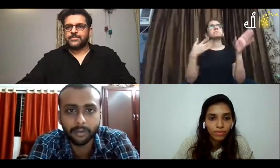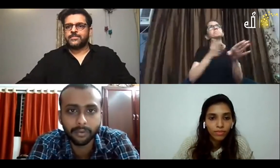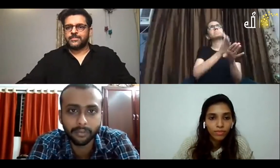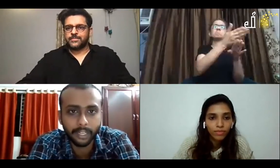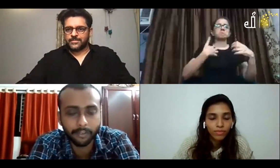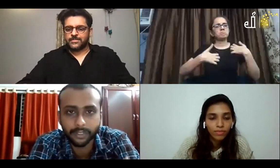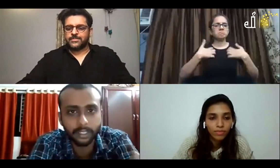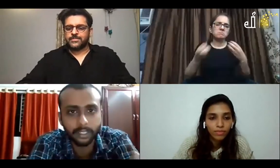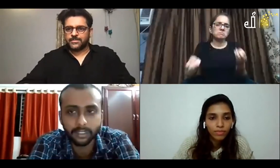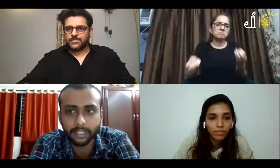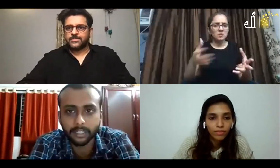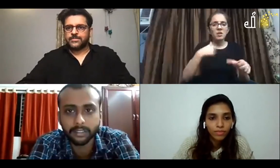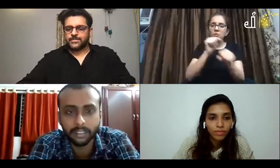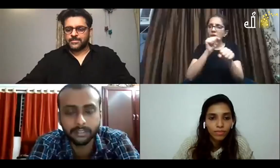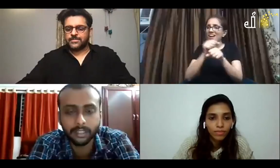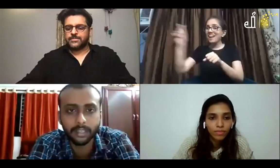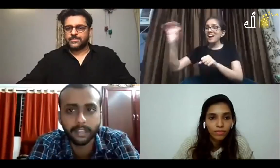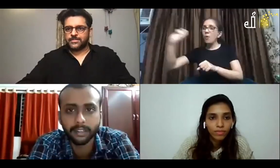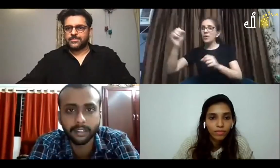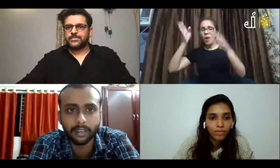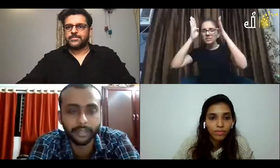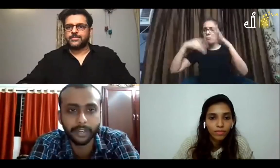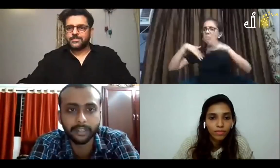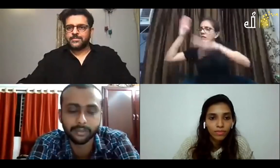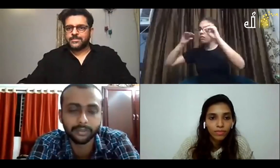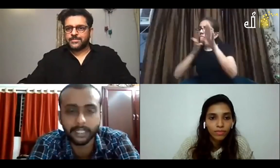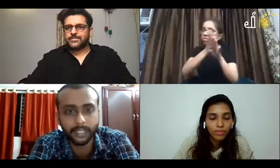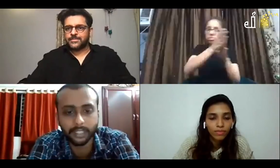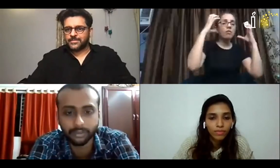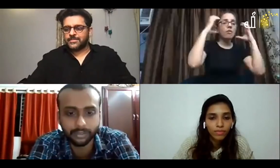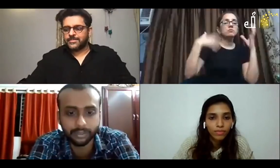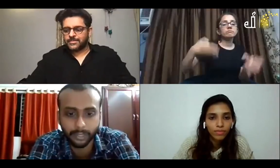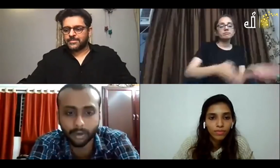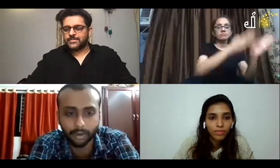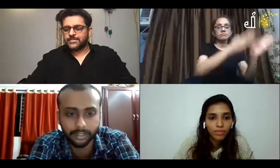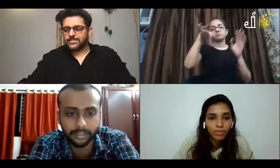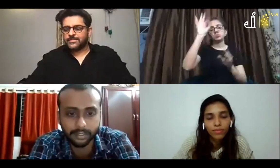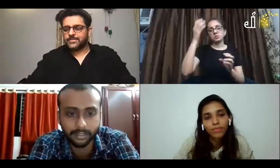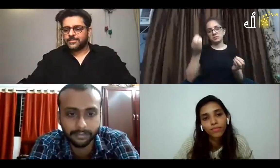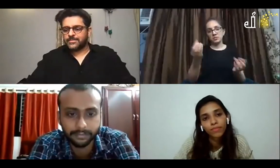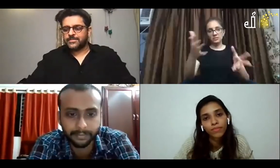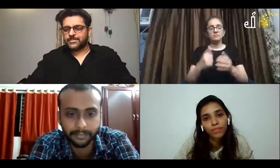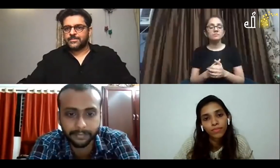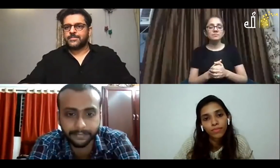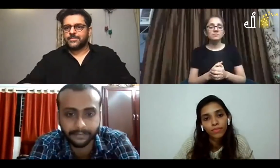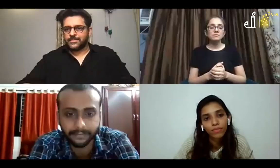liked how when I was working in the clinics, I liked how it went. So that is why I chose to be an audiologist.